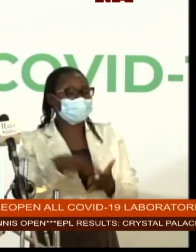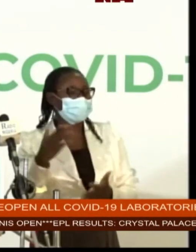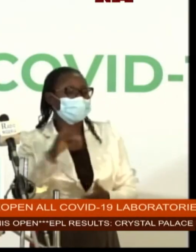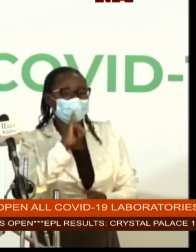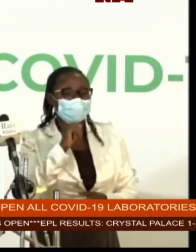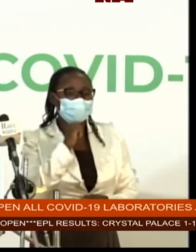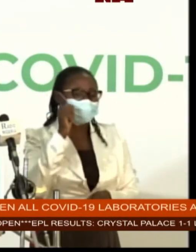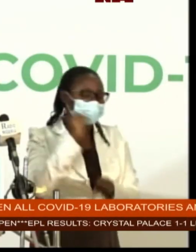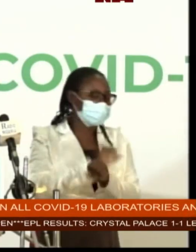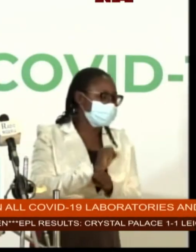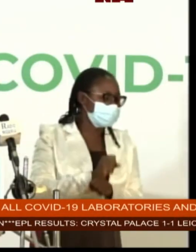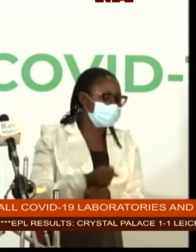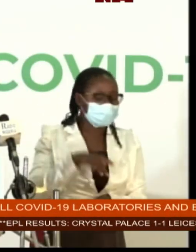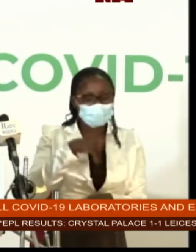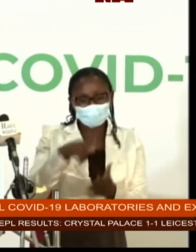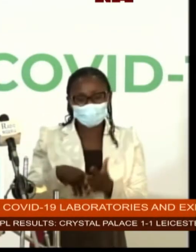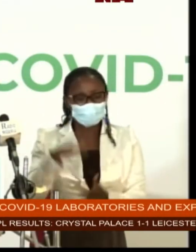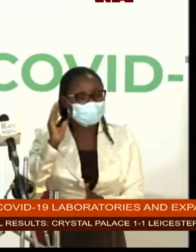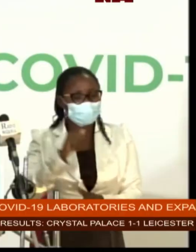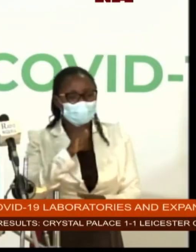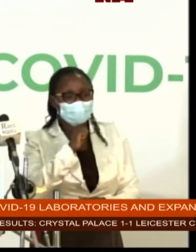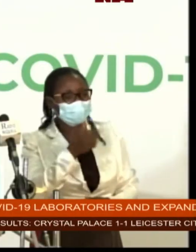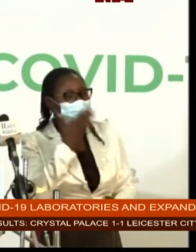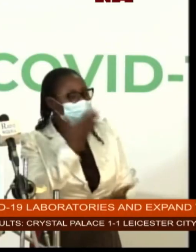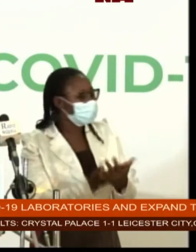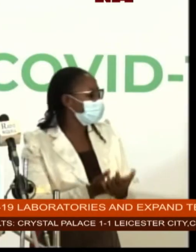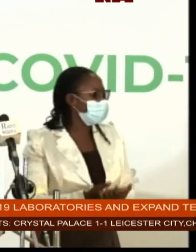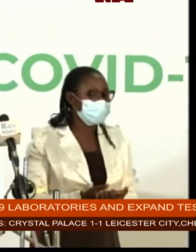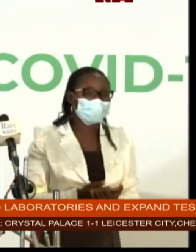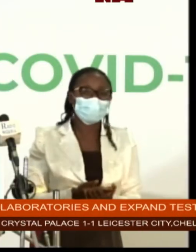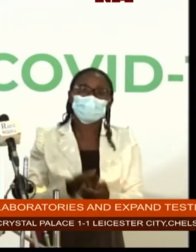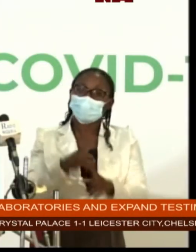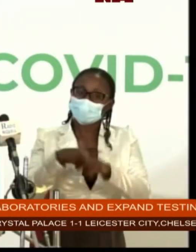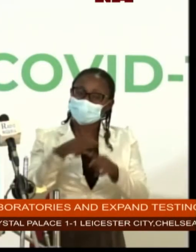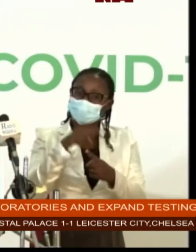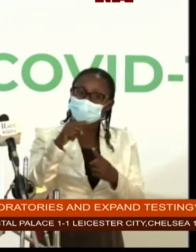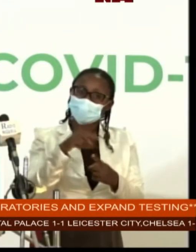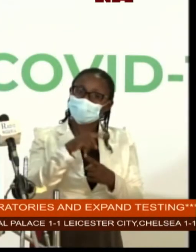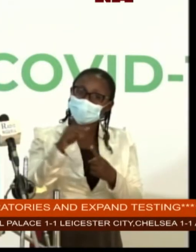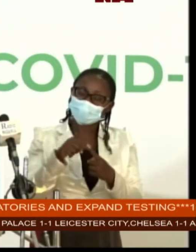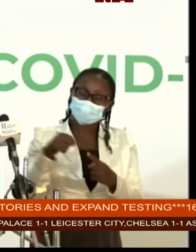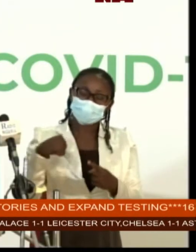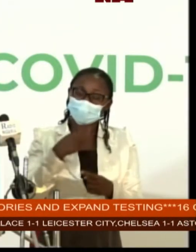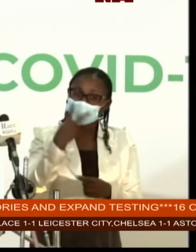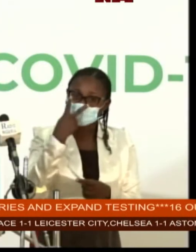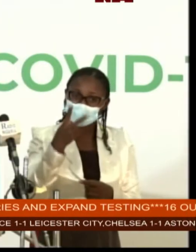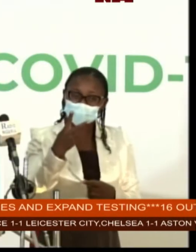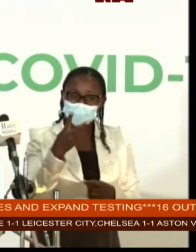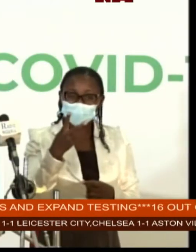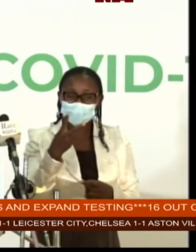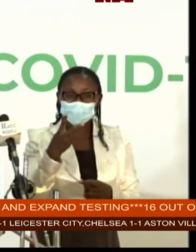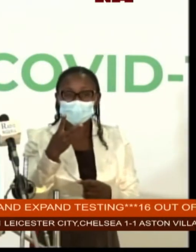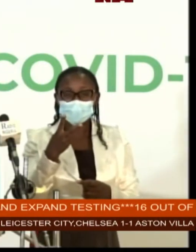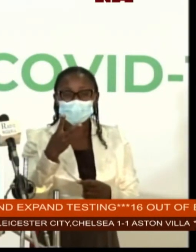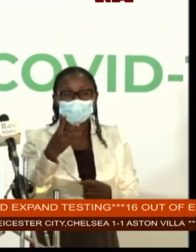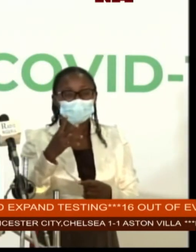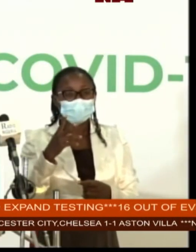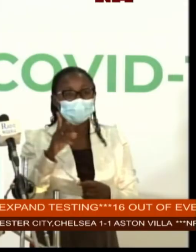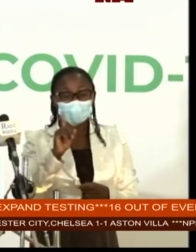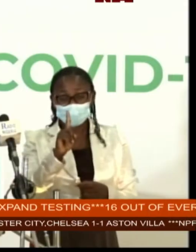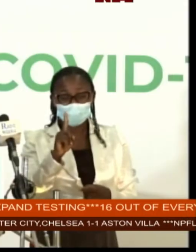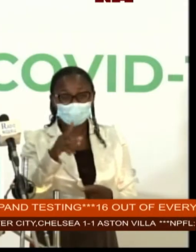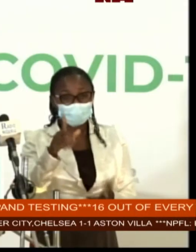thing would better be approached like this. But one of the obvious lessons that I have